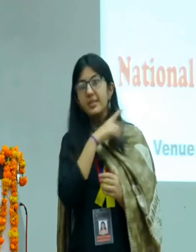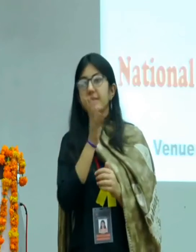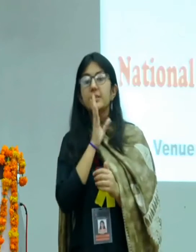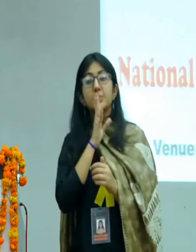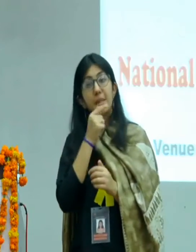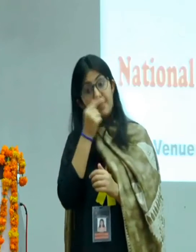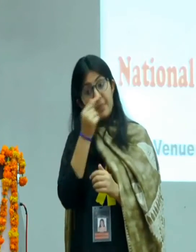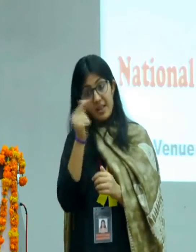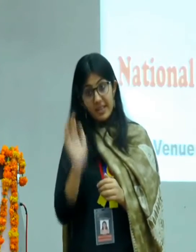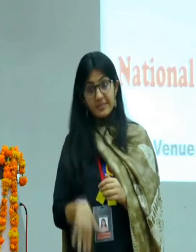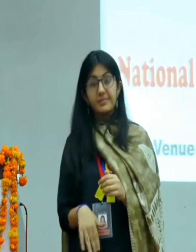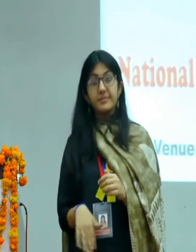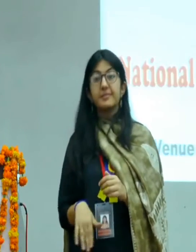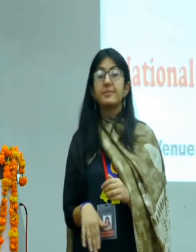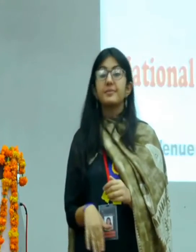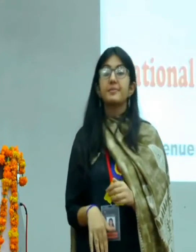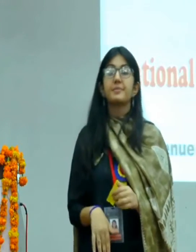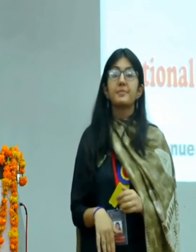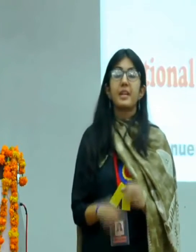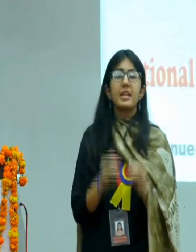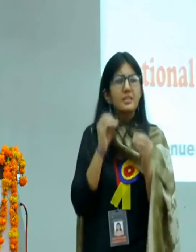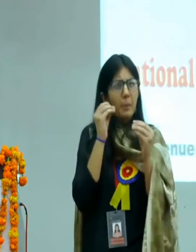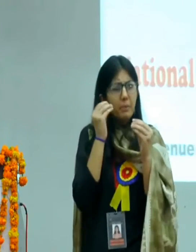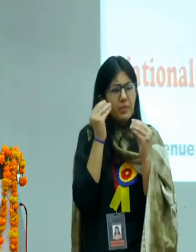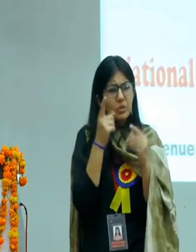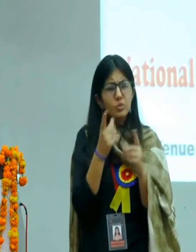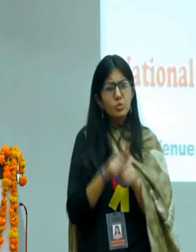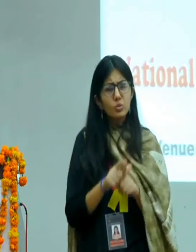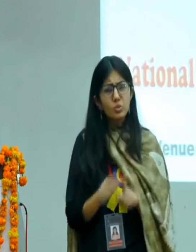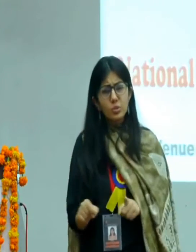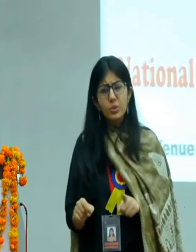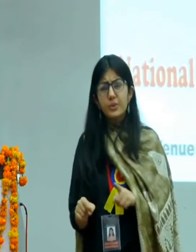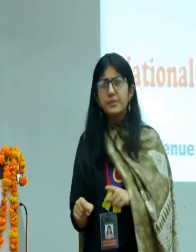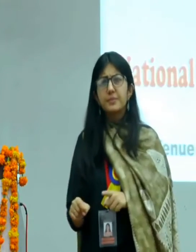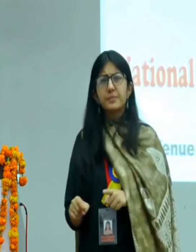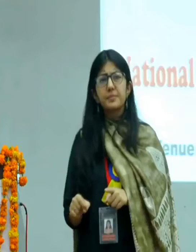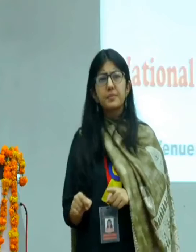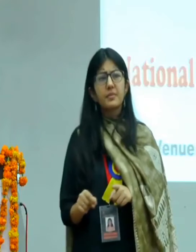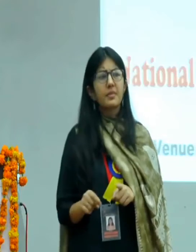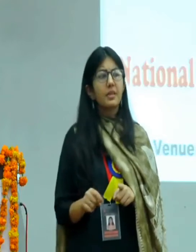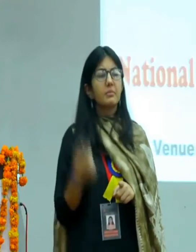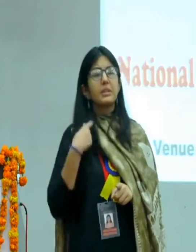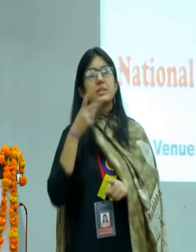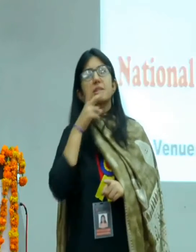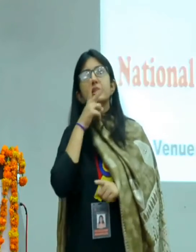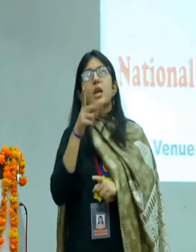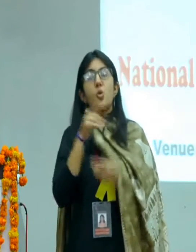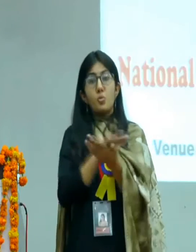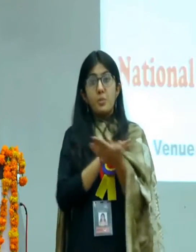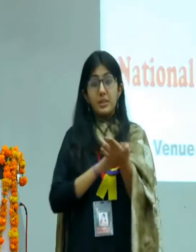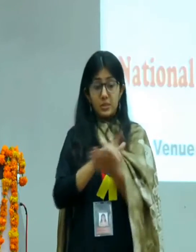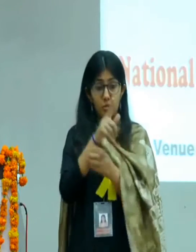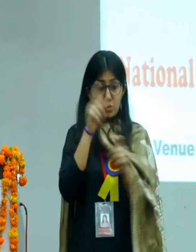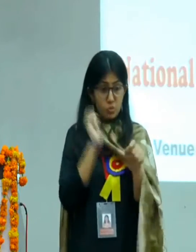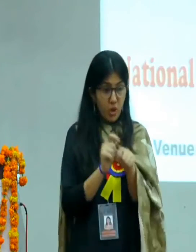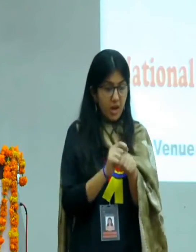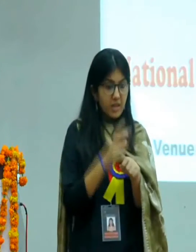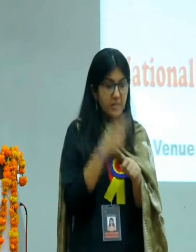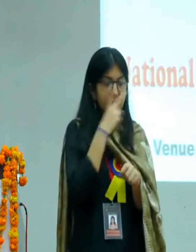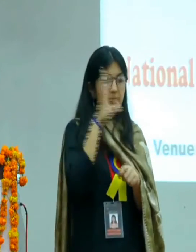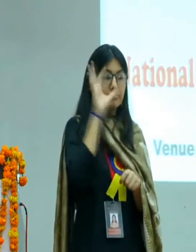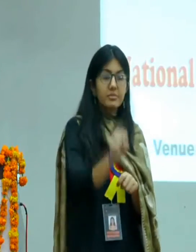speech. Like something you do and your recognition is based on your work is the best